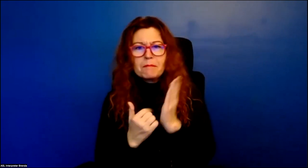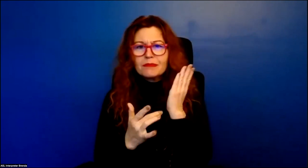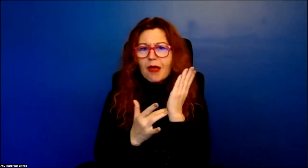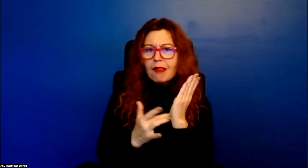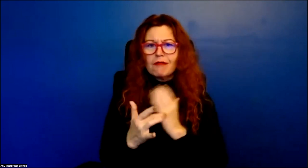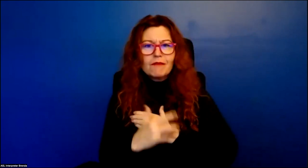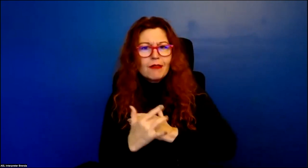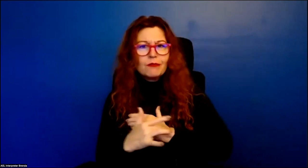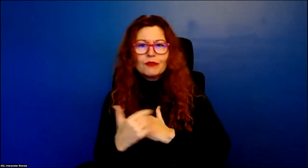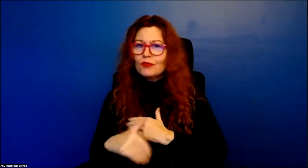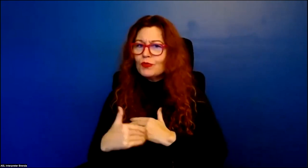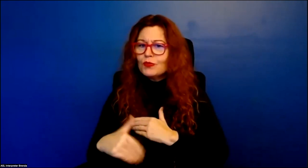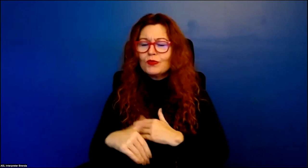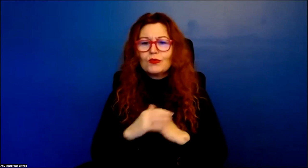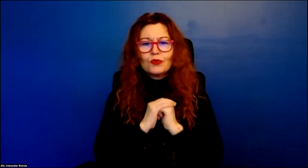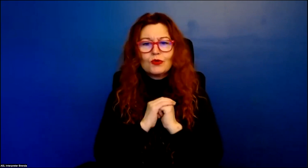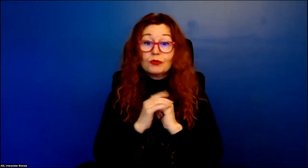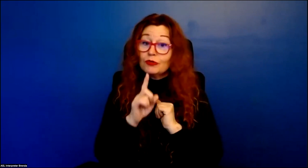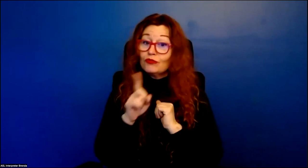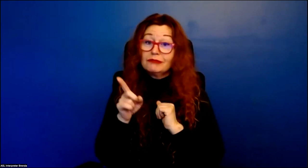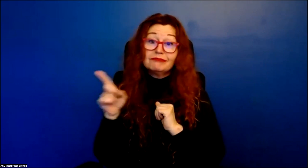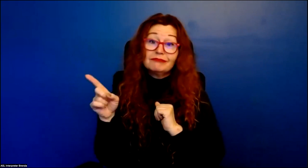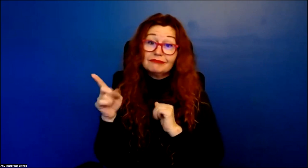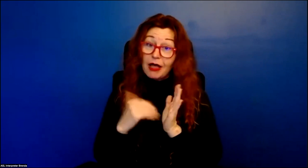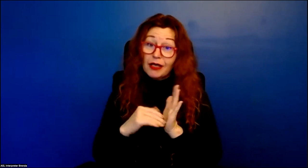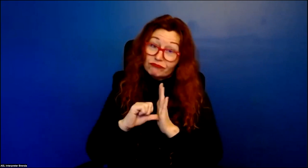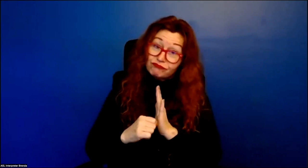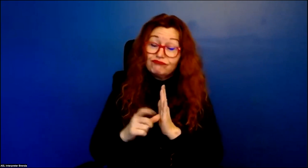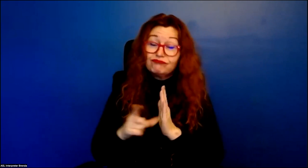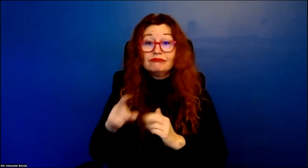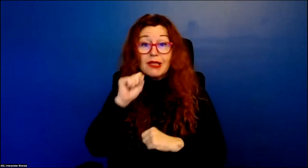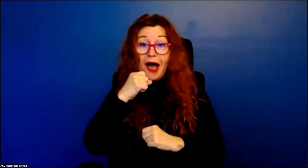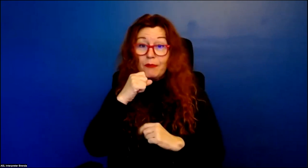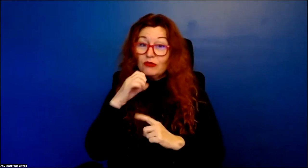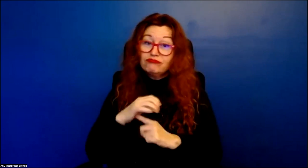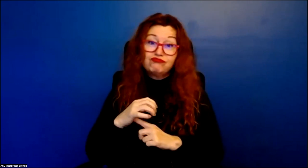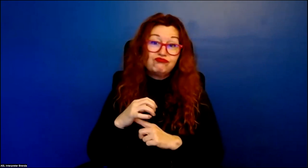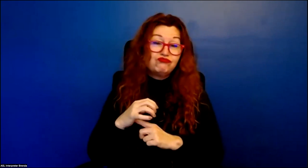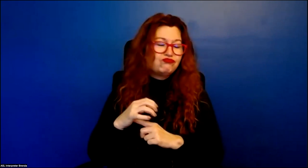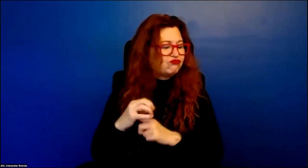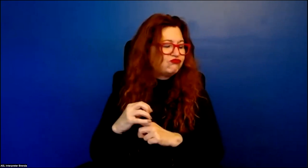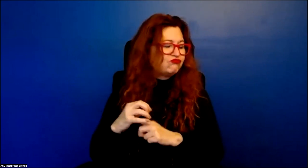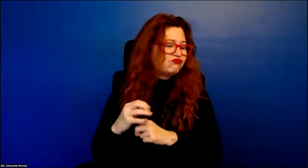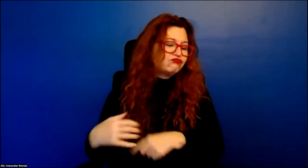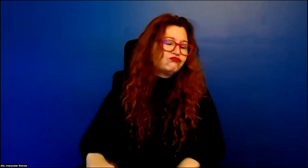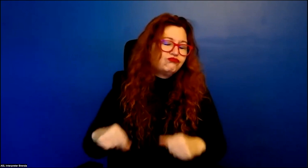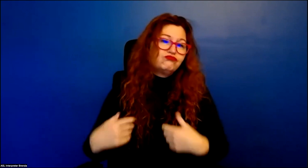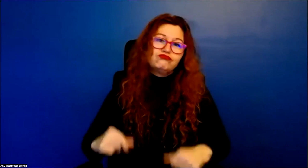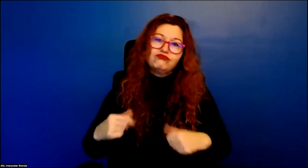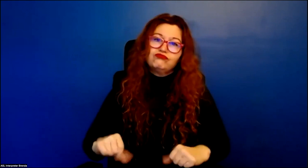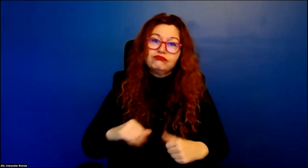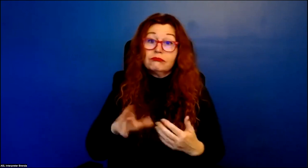I appreciate Apple because they have accessibility in mind within all of their